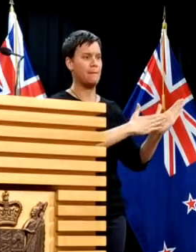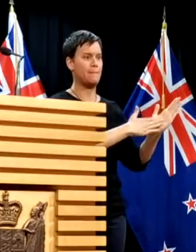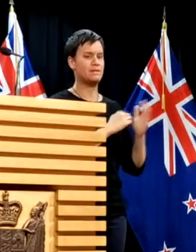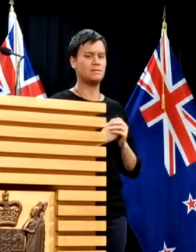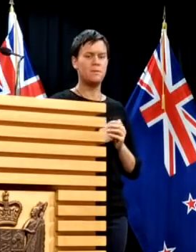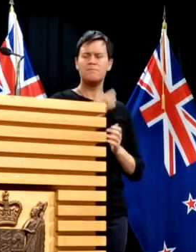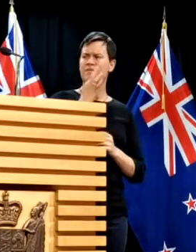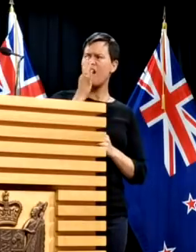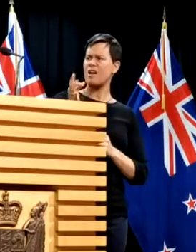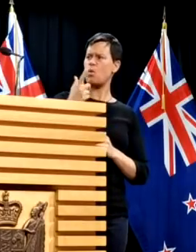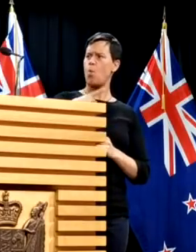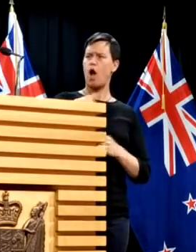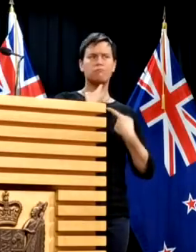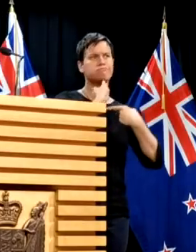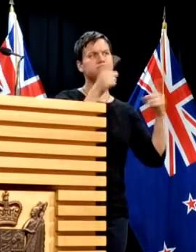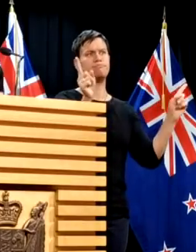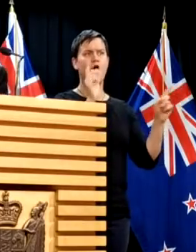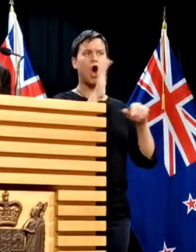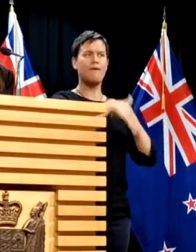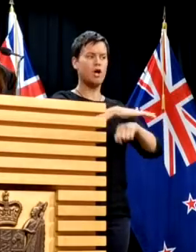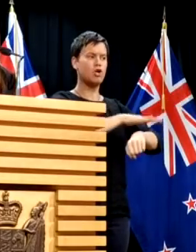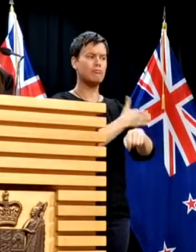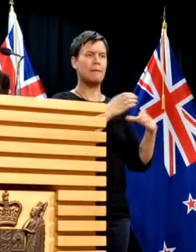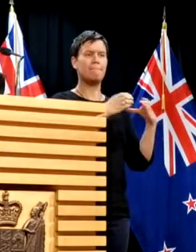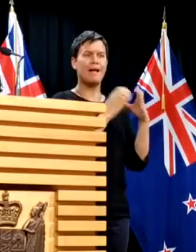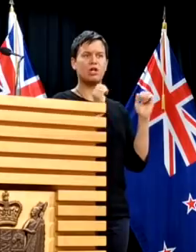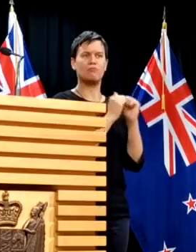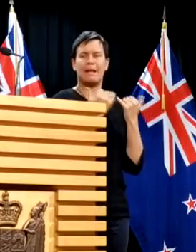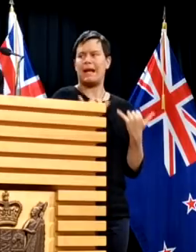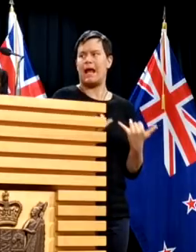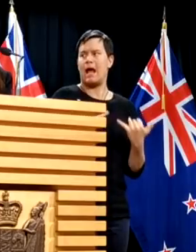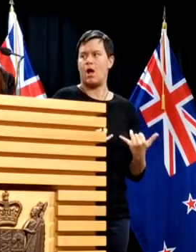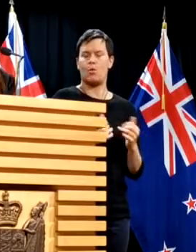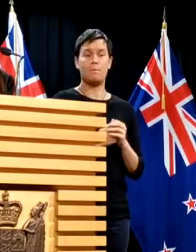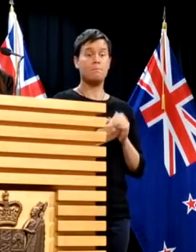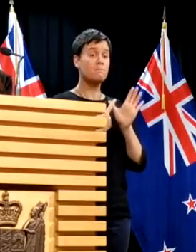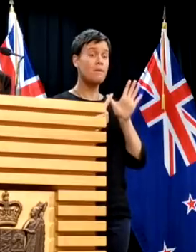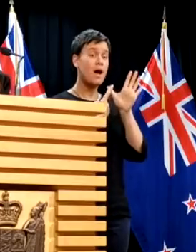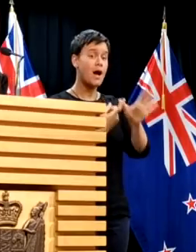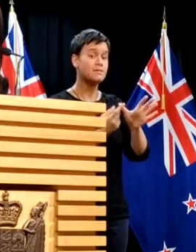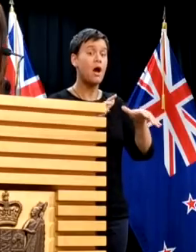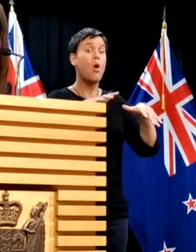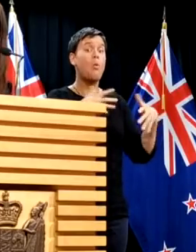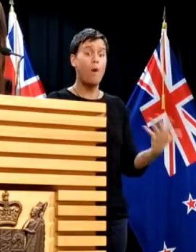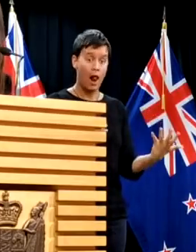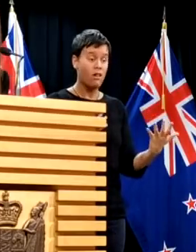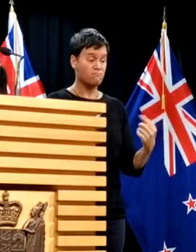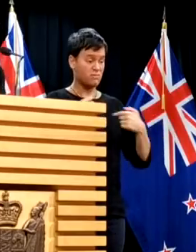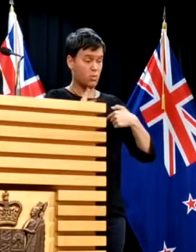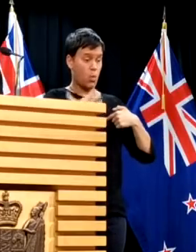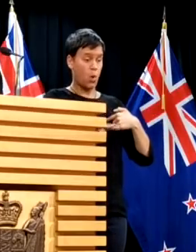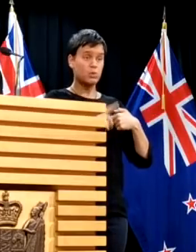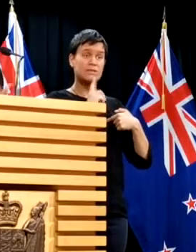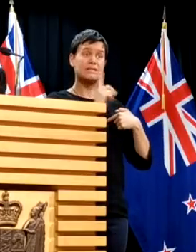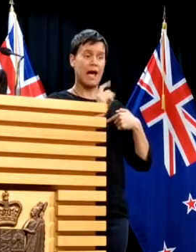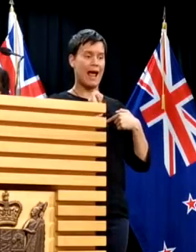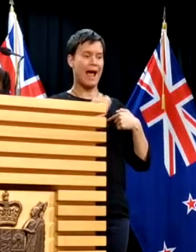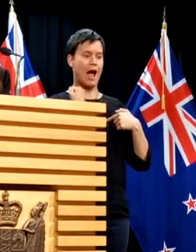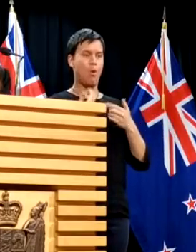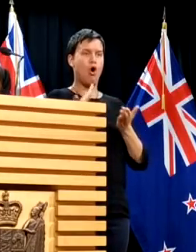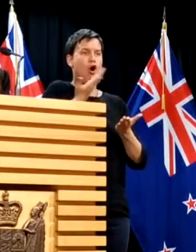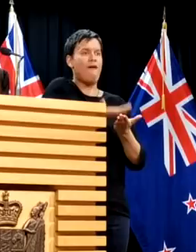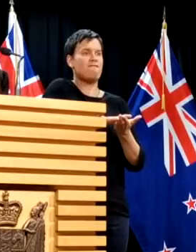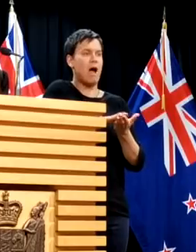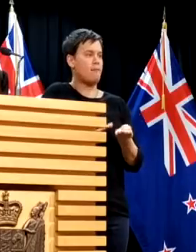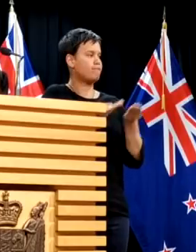waiting until their deliberations are over? Well, ultimately, the presentation of this agreement, this is the offer. And so either